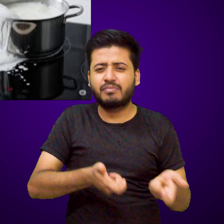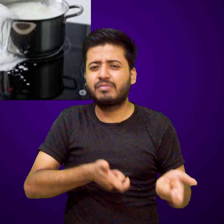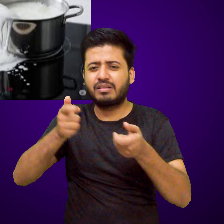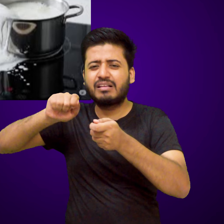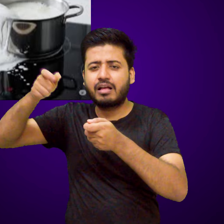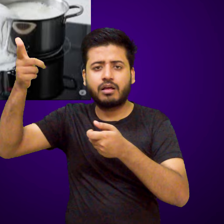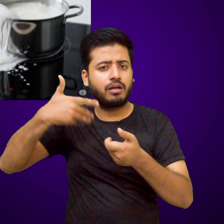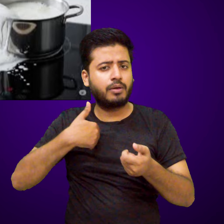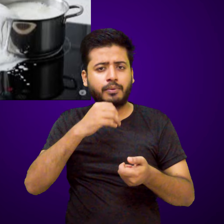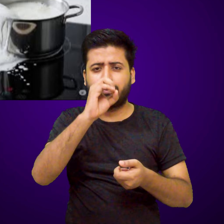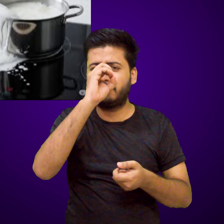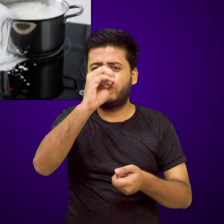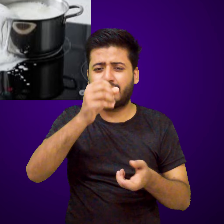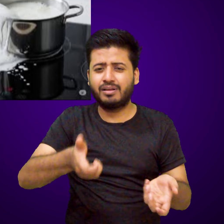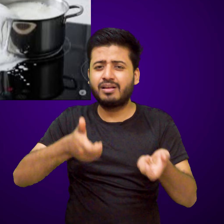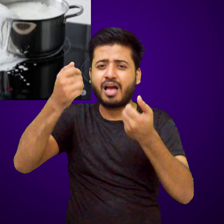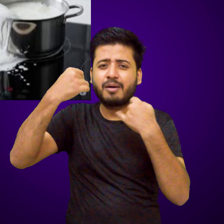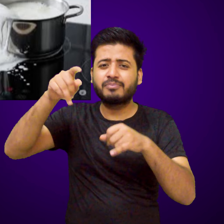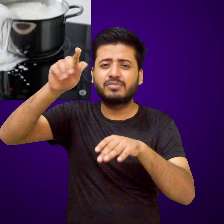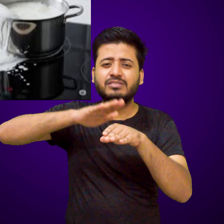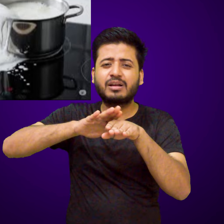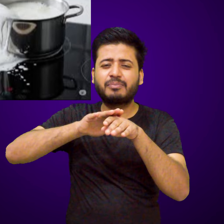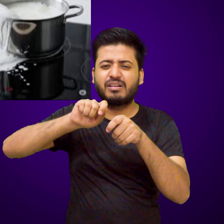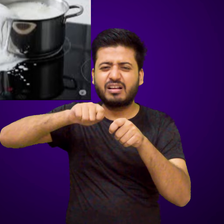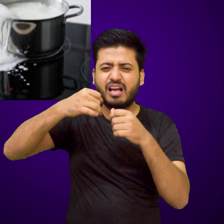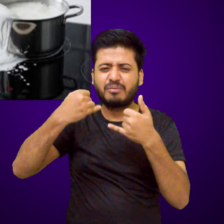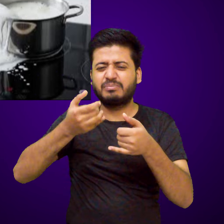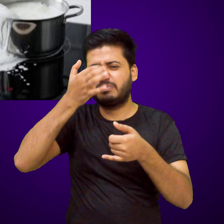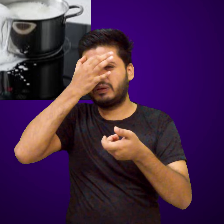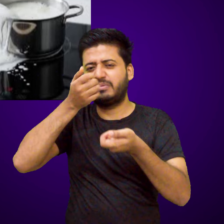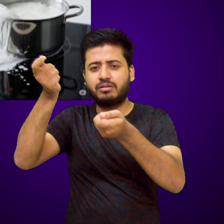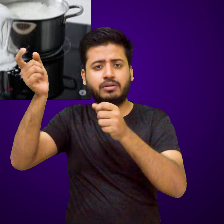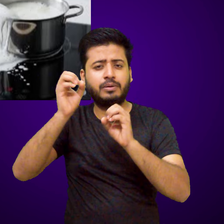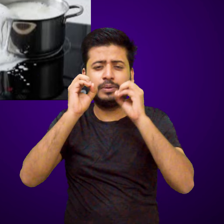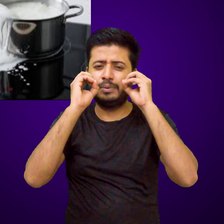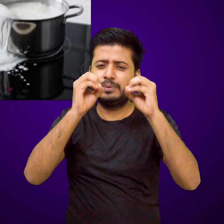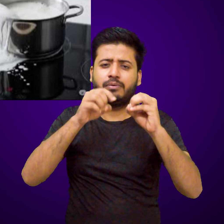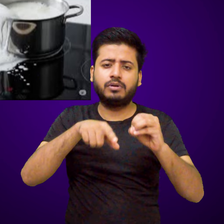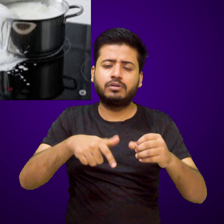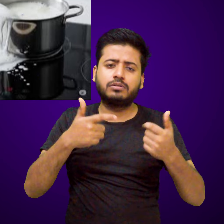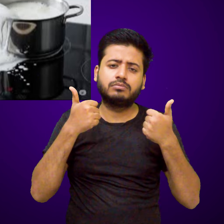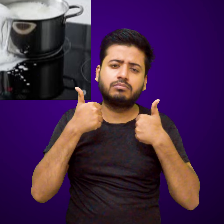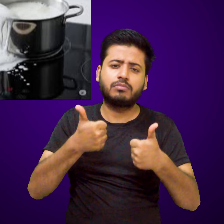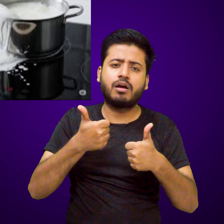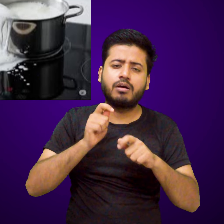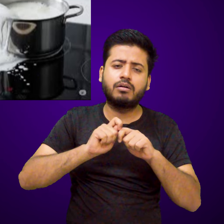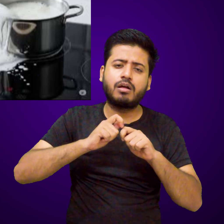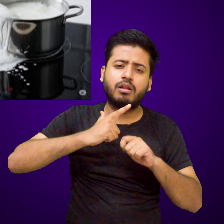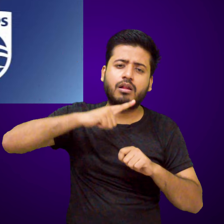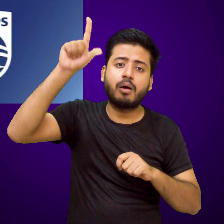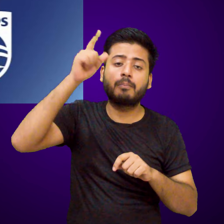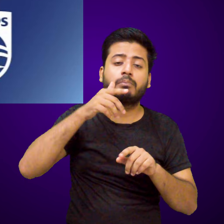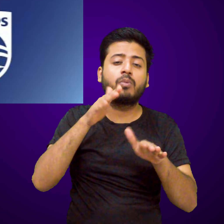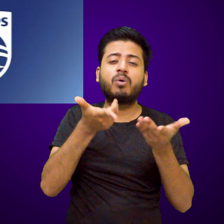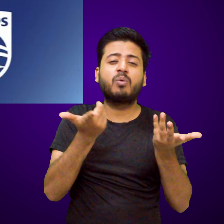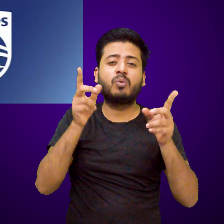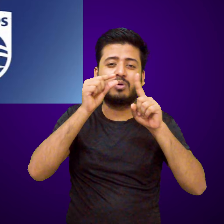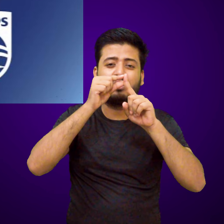Philips 2100W induction cooker is damaged, the repair approach depends on the nature of the damage. For major